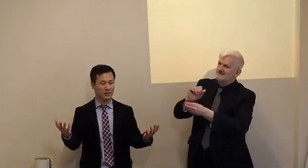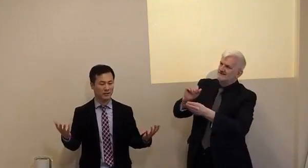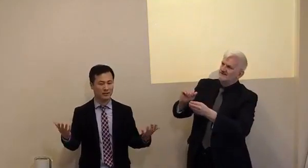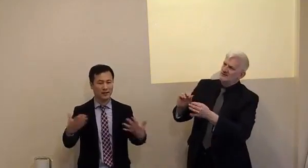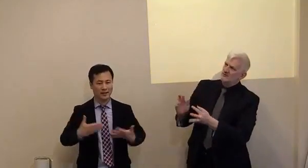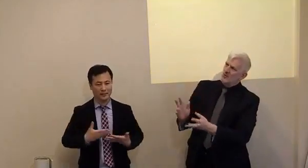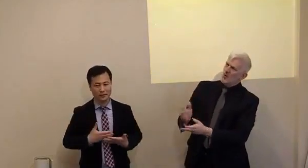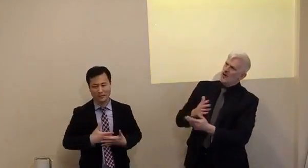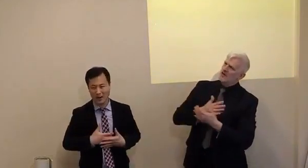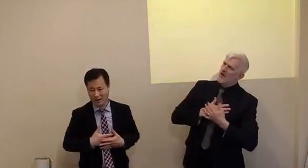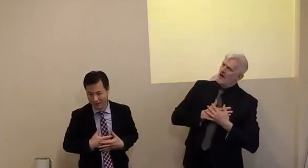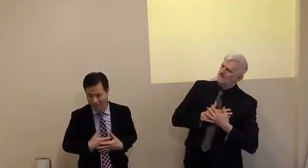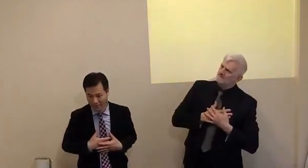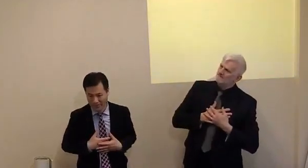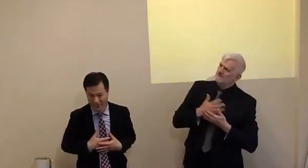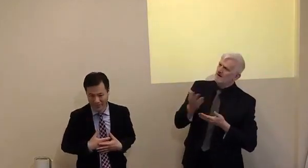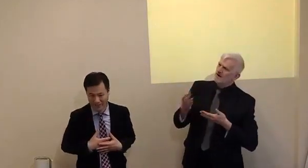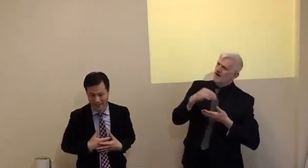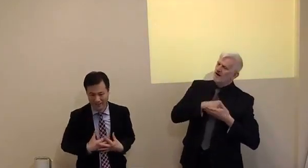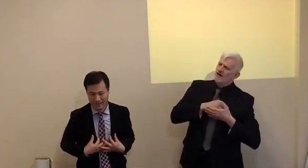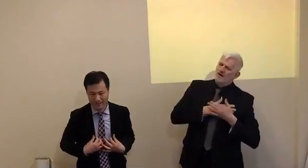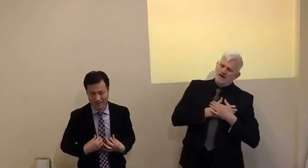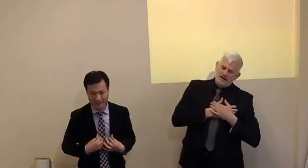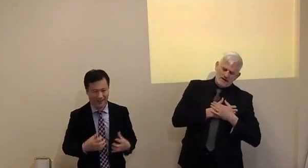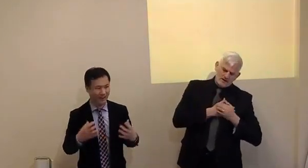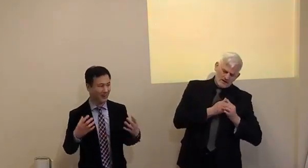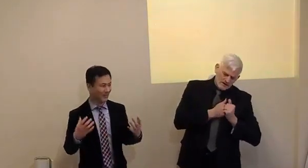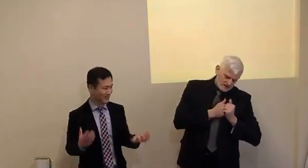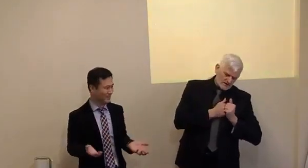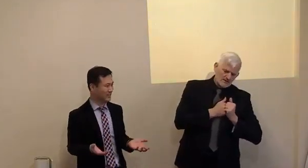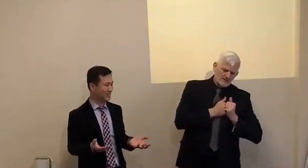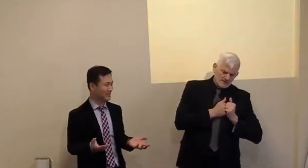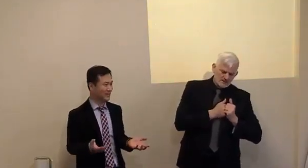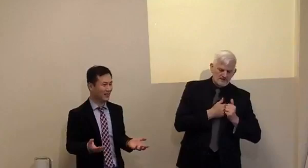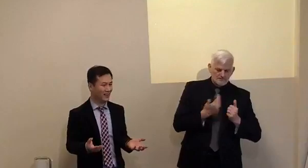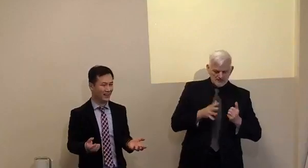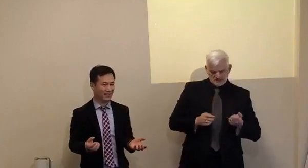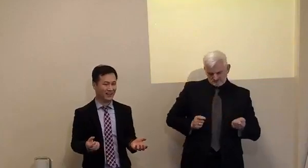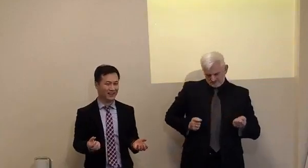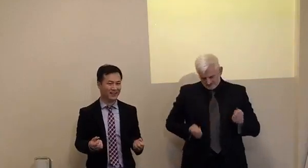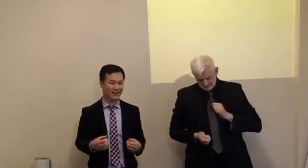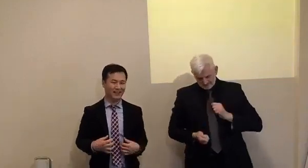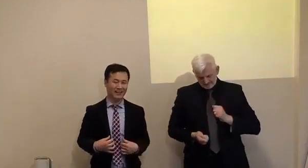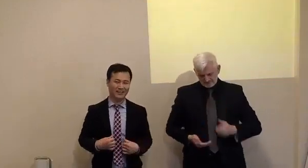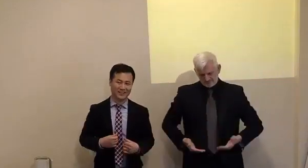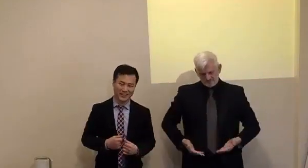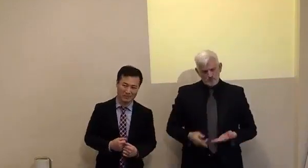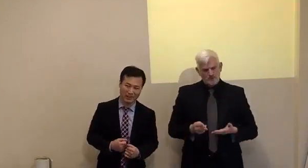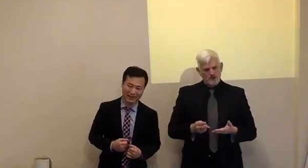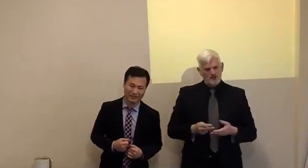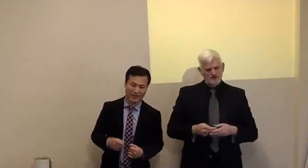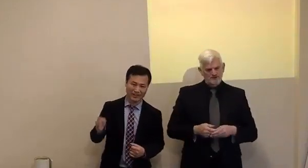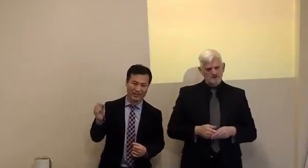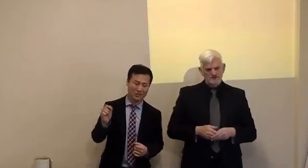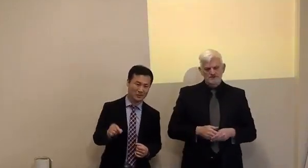God come onto my heart. And then I converted. At the same time, God called